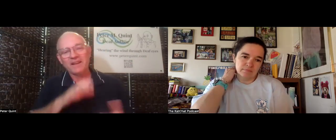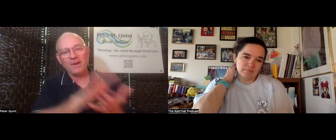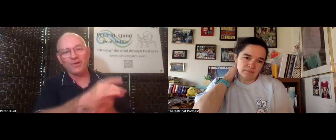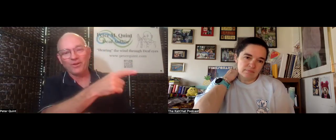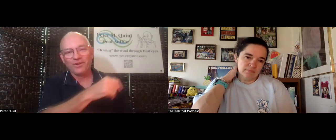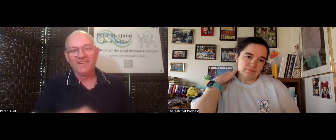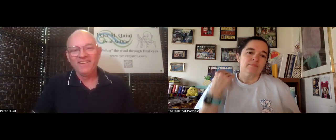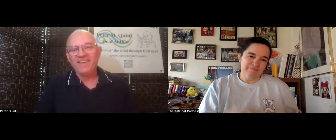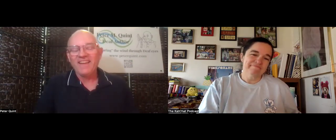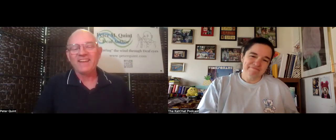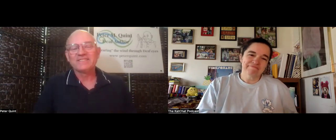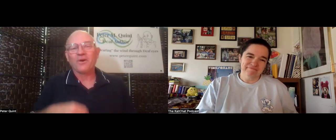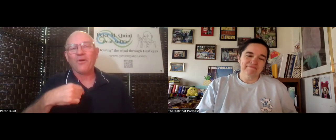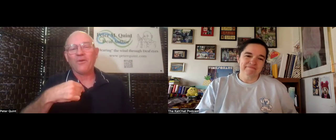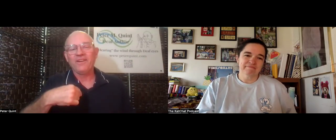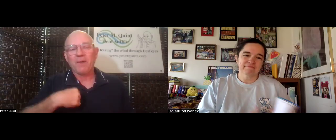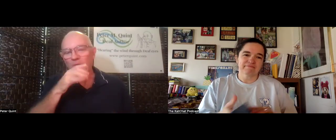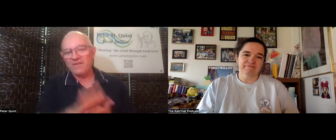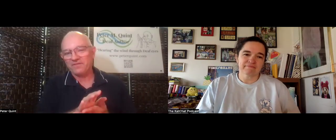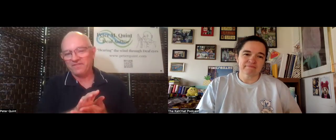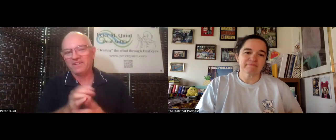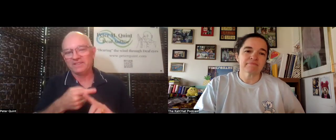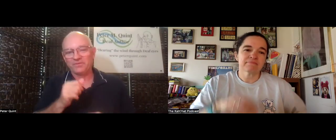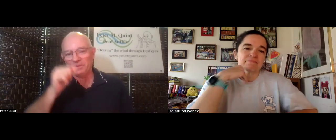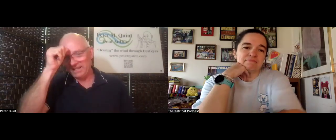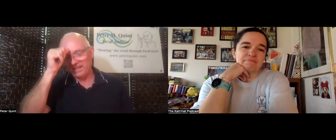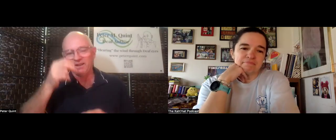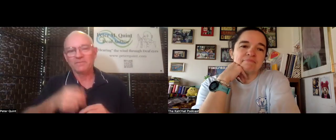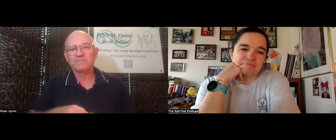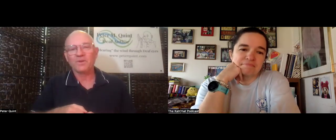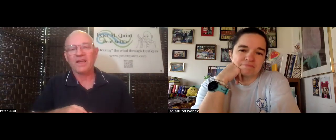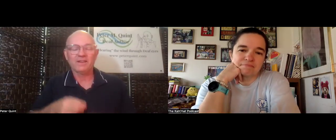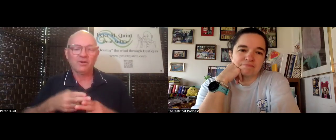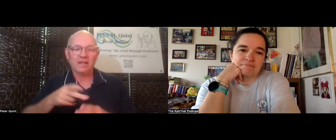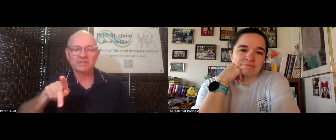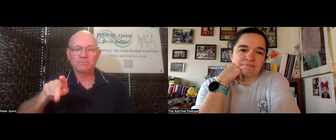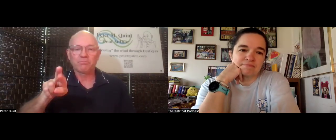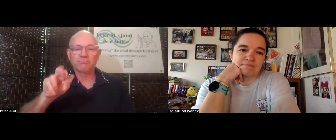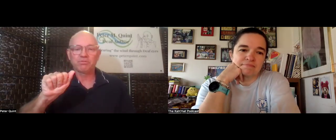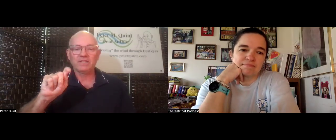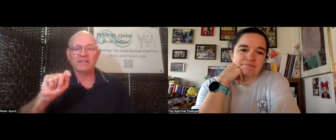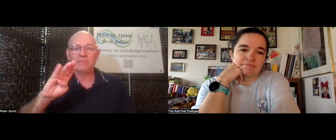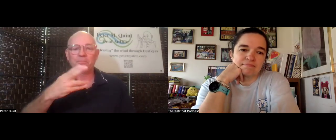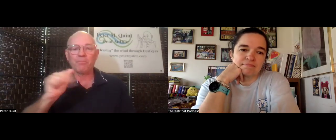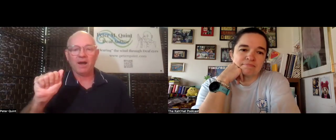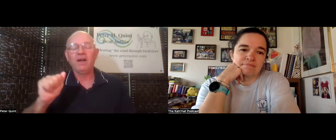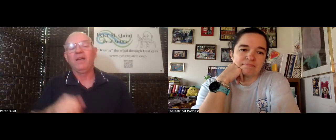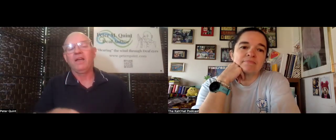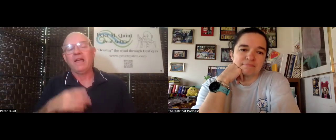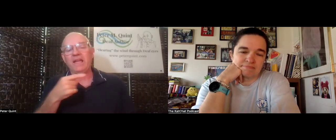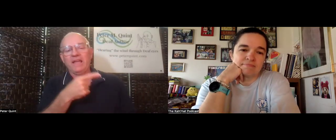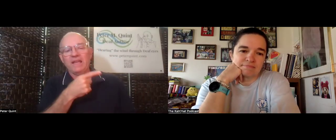Okay, and I married her. And so my wife is from India. Okay, her name is